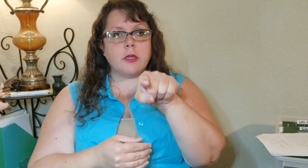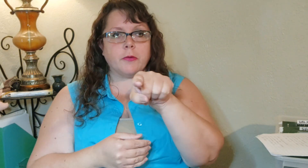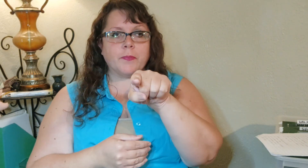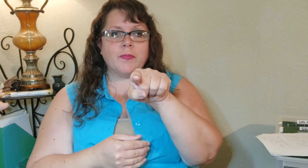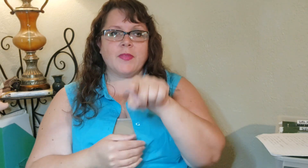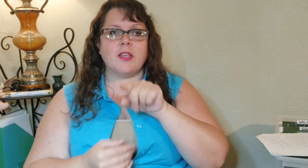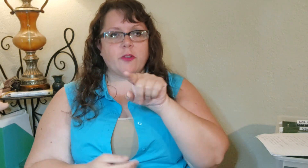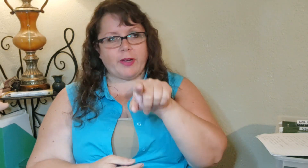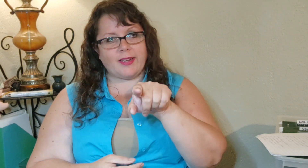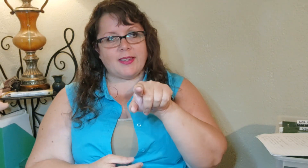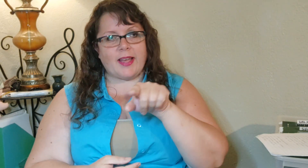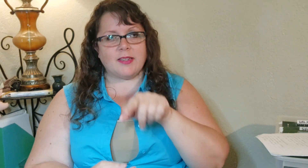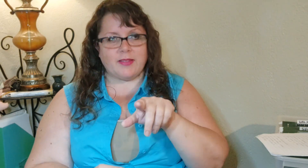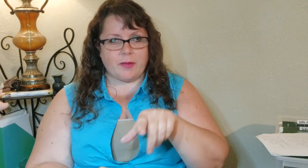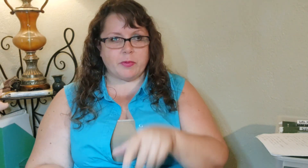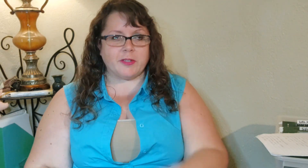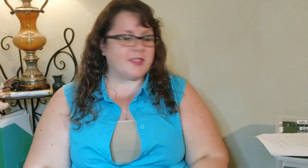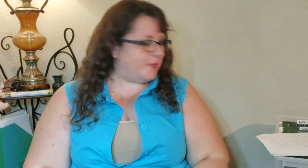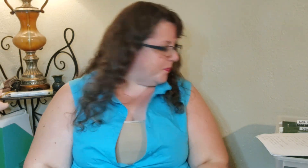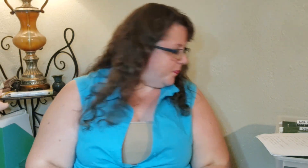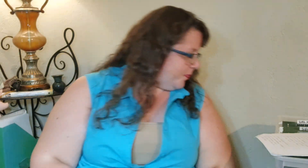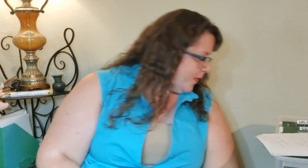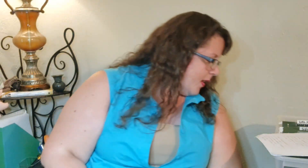you. Directed at that person.